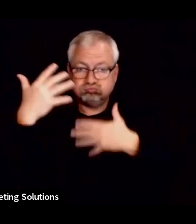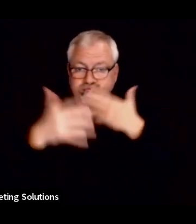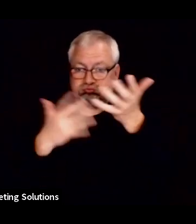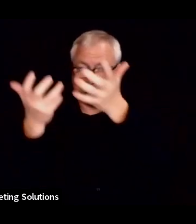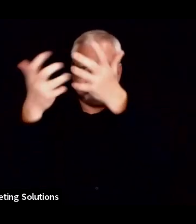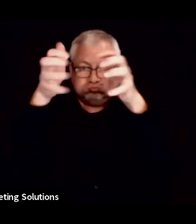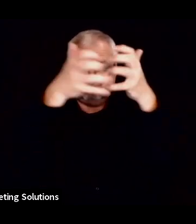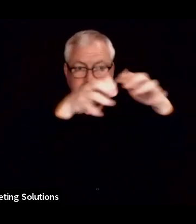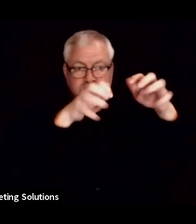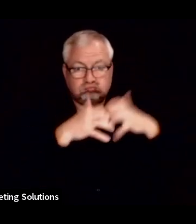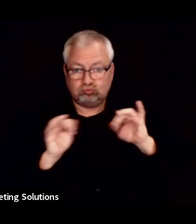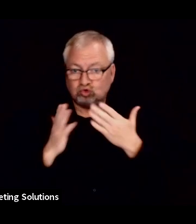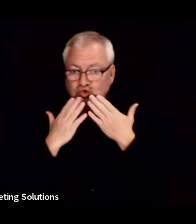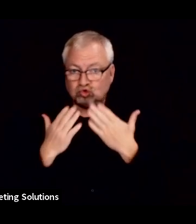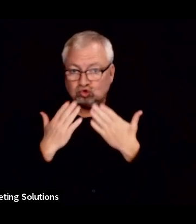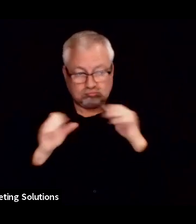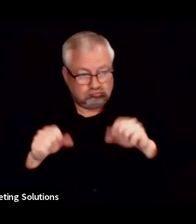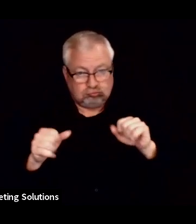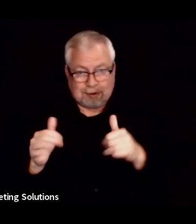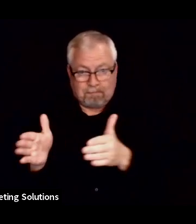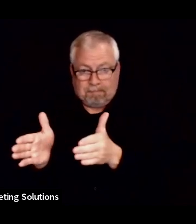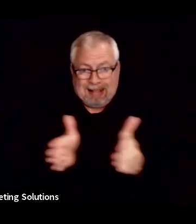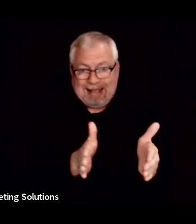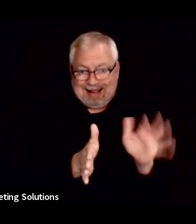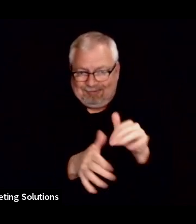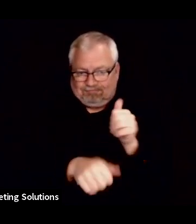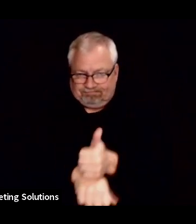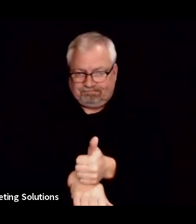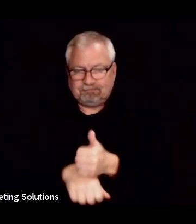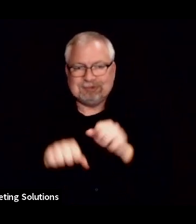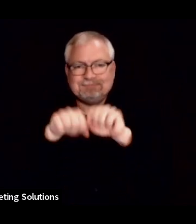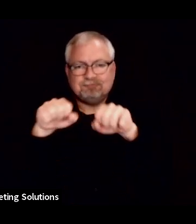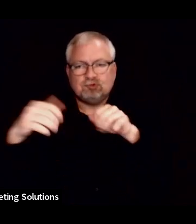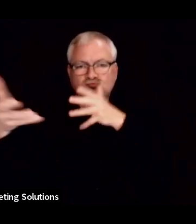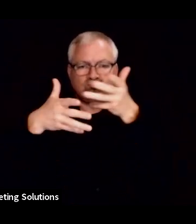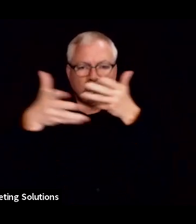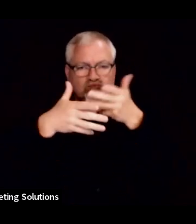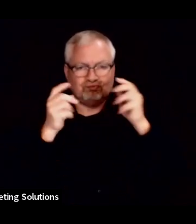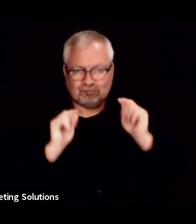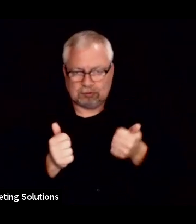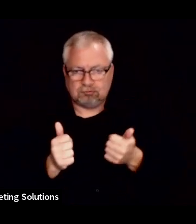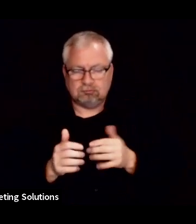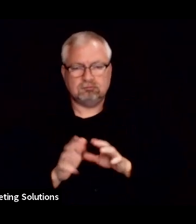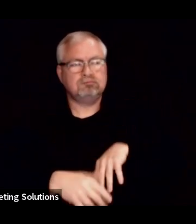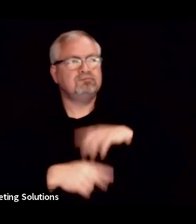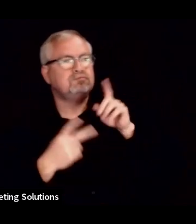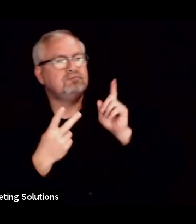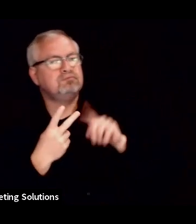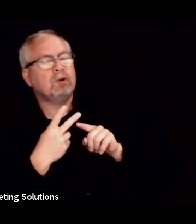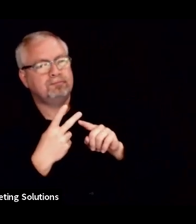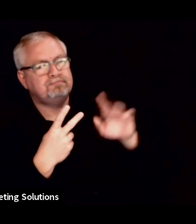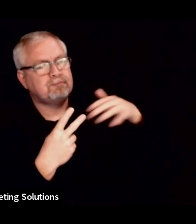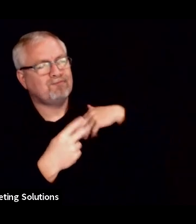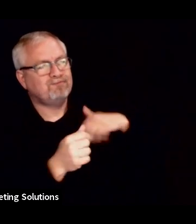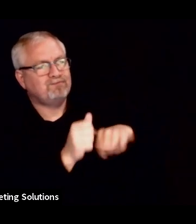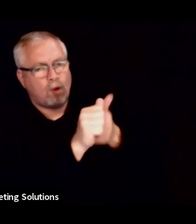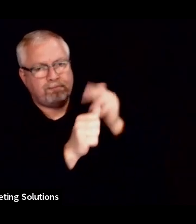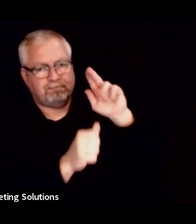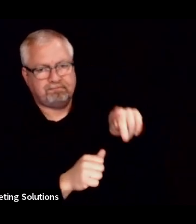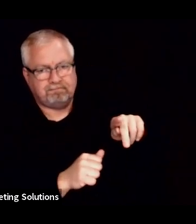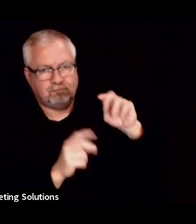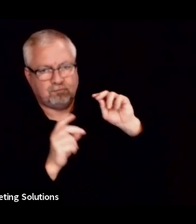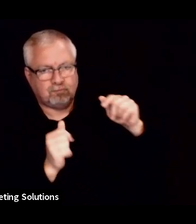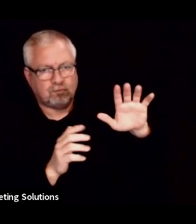do. Quick follow-up then with respect to these beds that could be stood up in 24 or